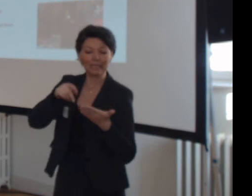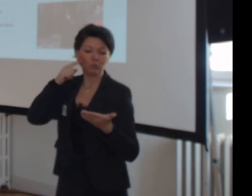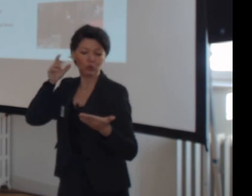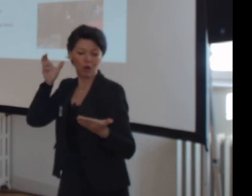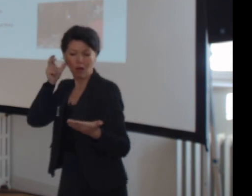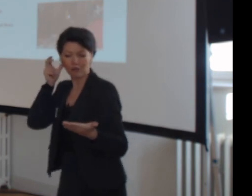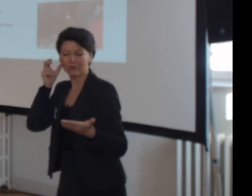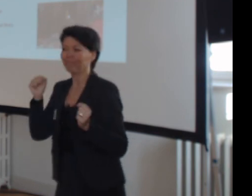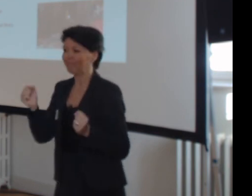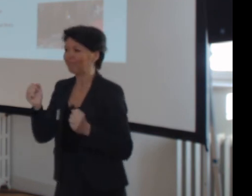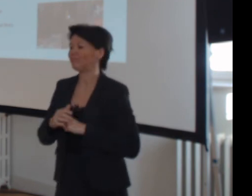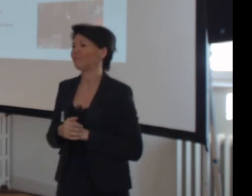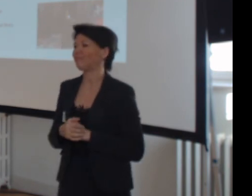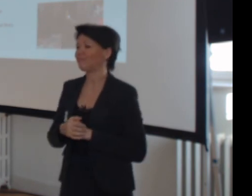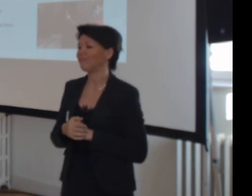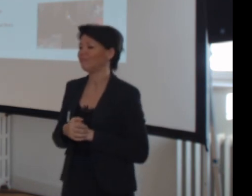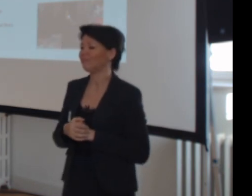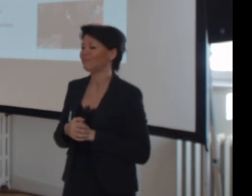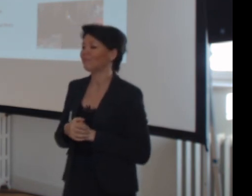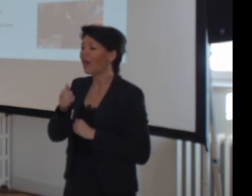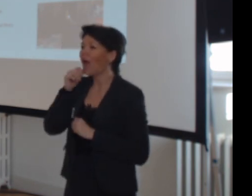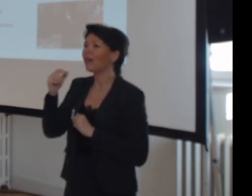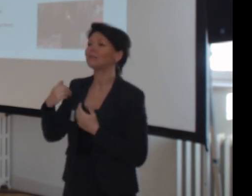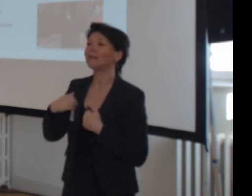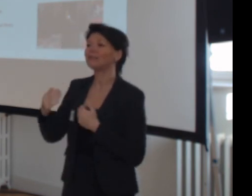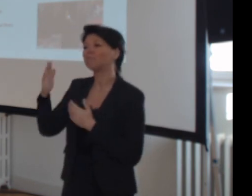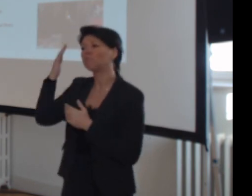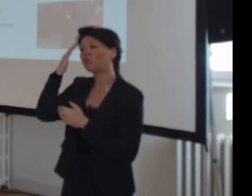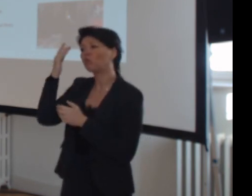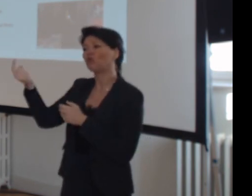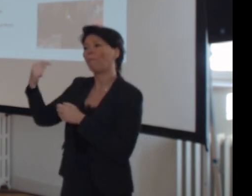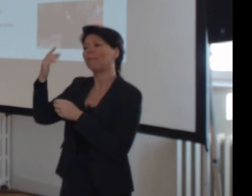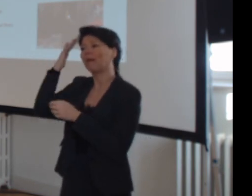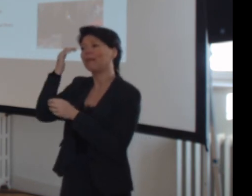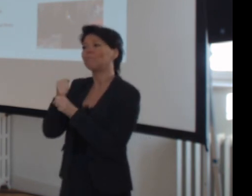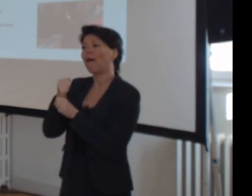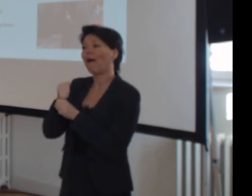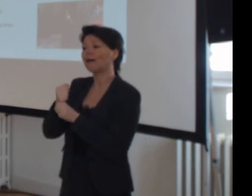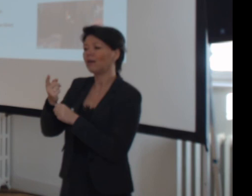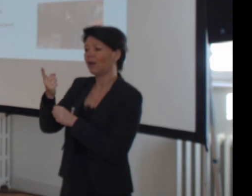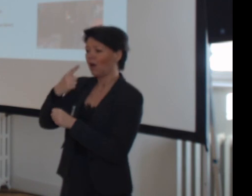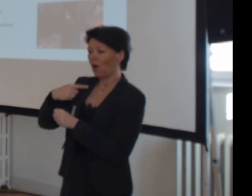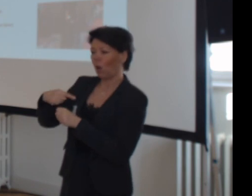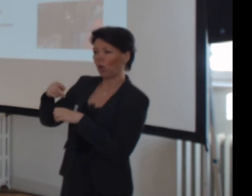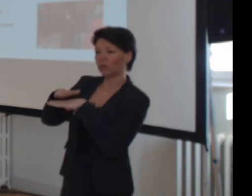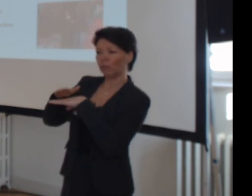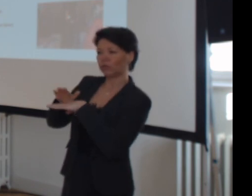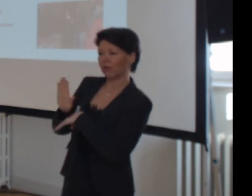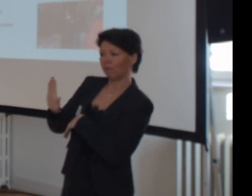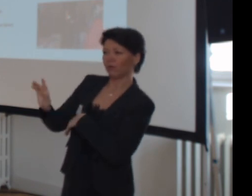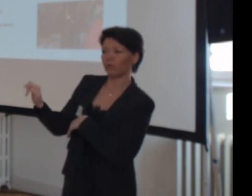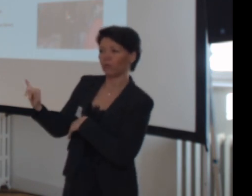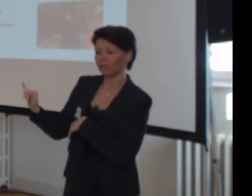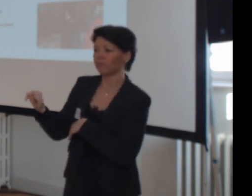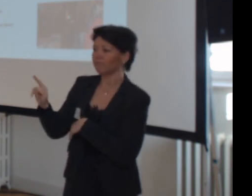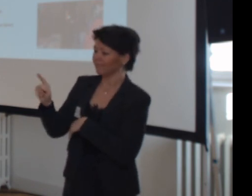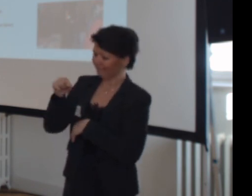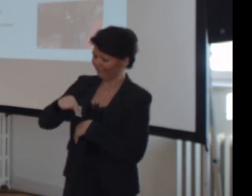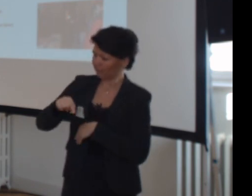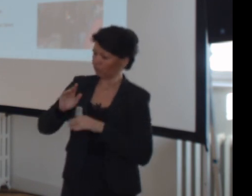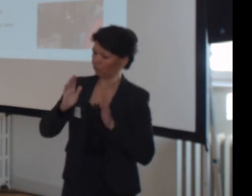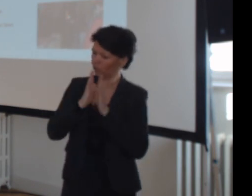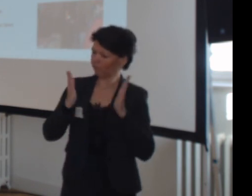message we want to give to people during such an introductory visit is that, well, this is your library. Feel welcome in